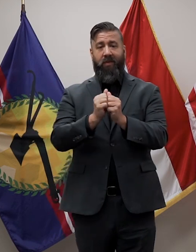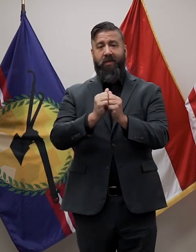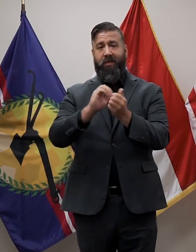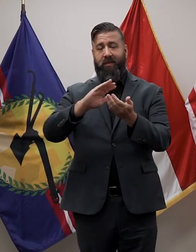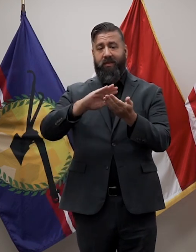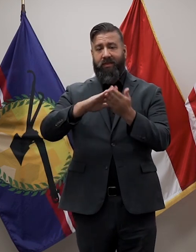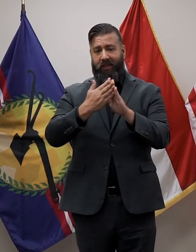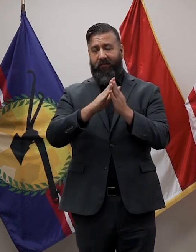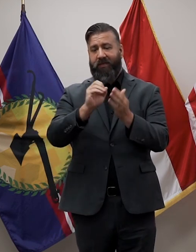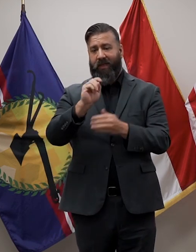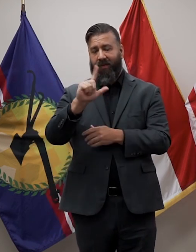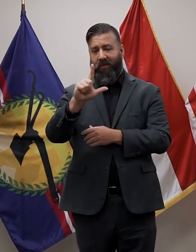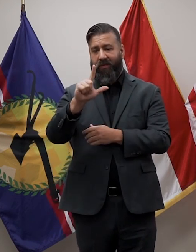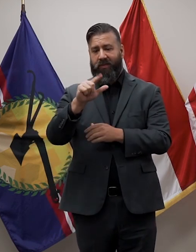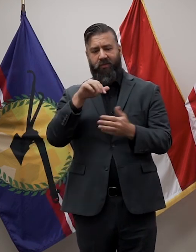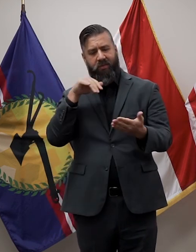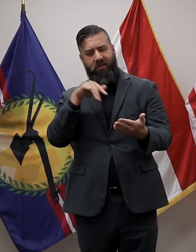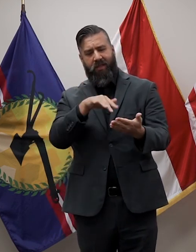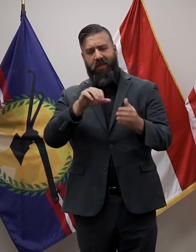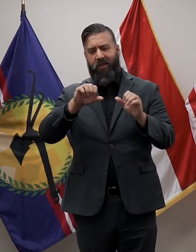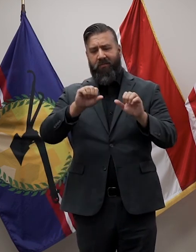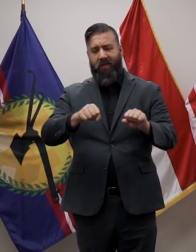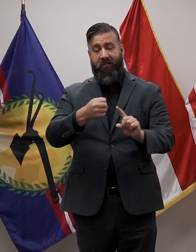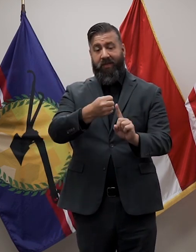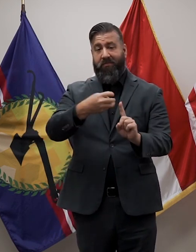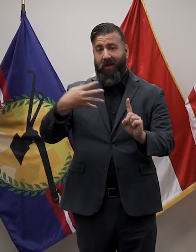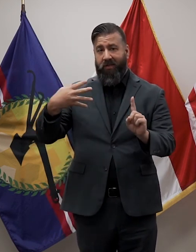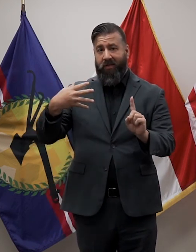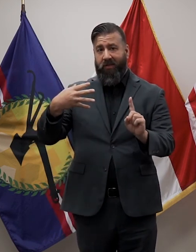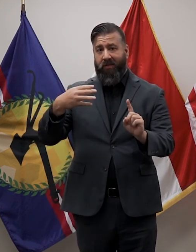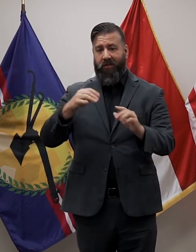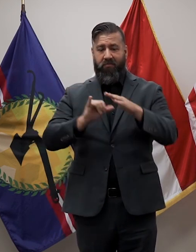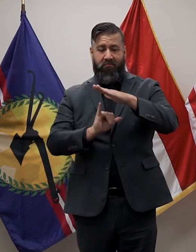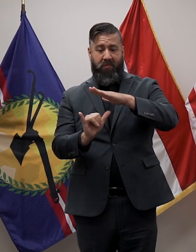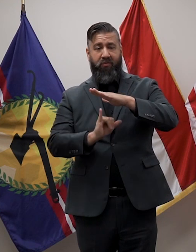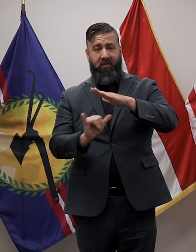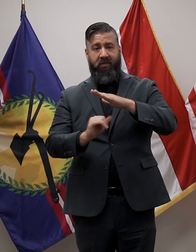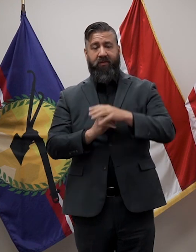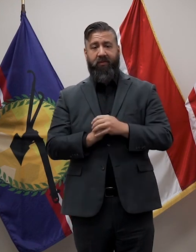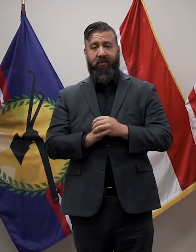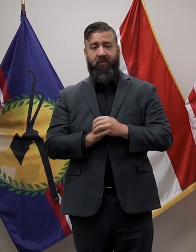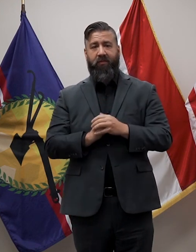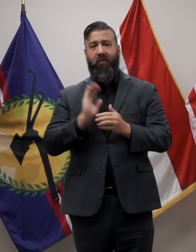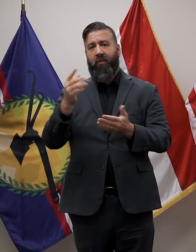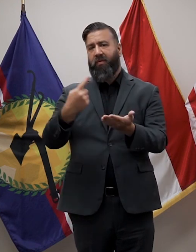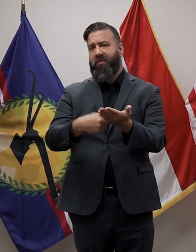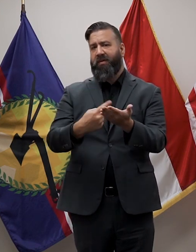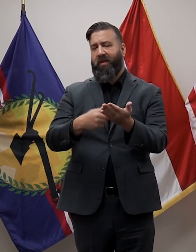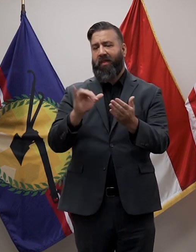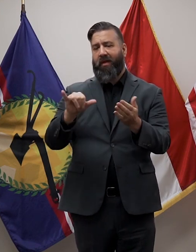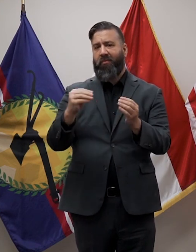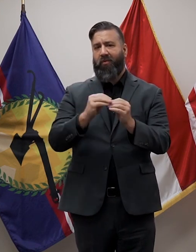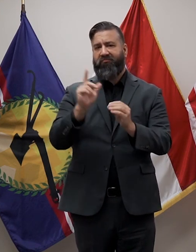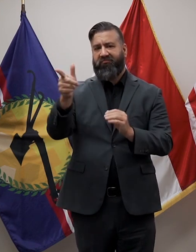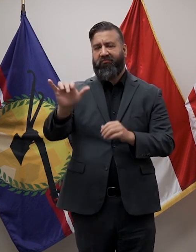to study the possibility of expansion of Metrolink line, and we'll be talking about that as well.